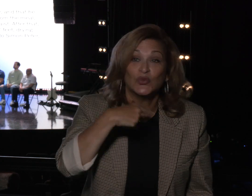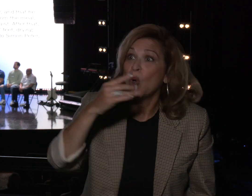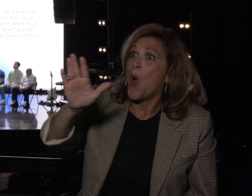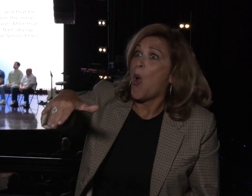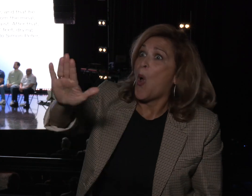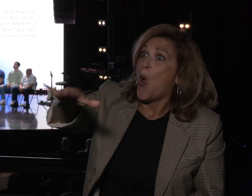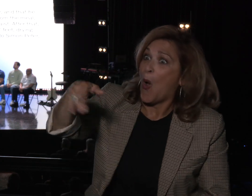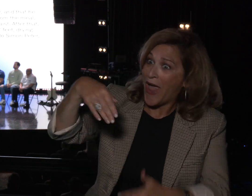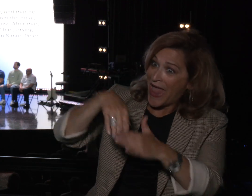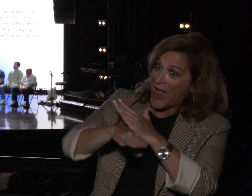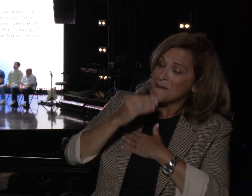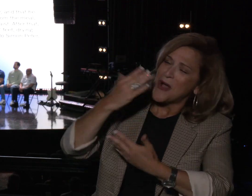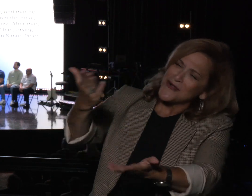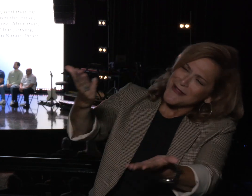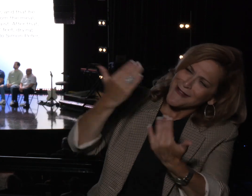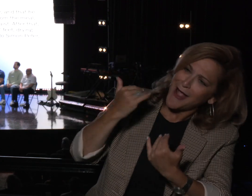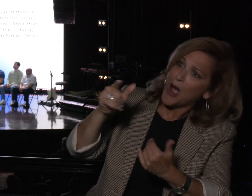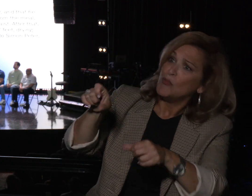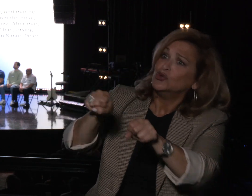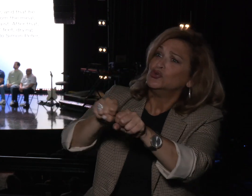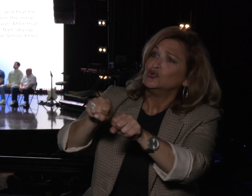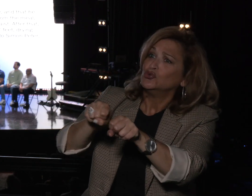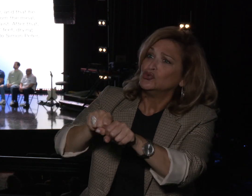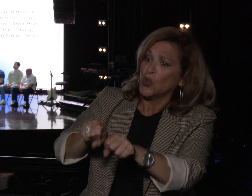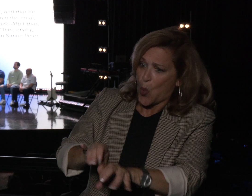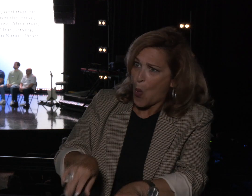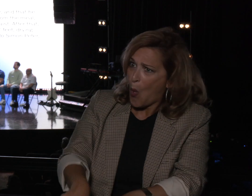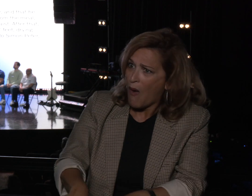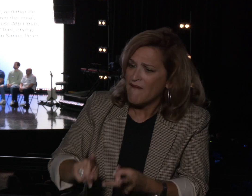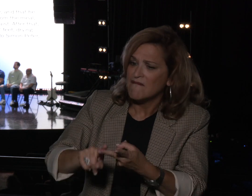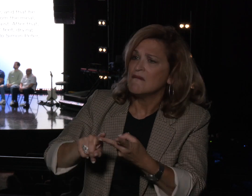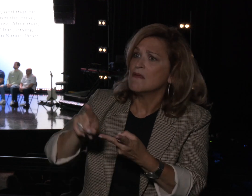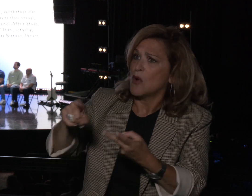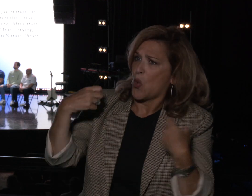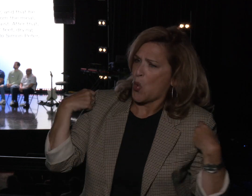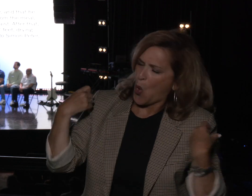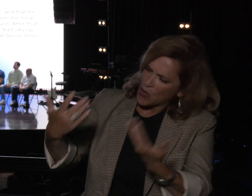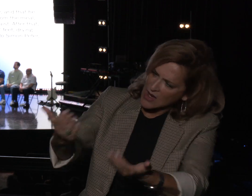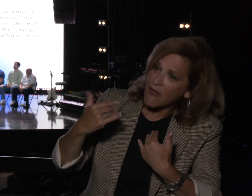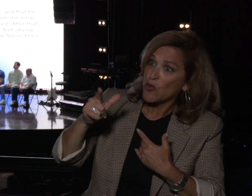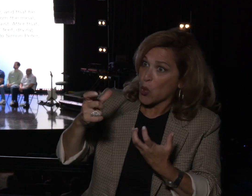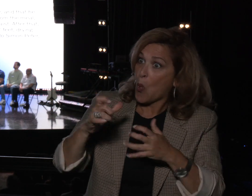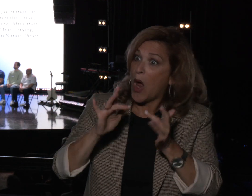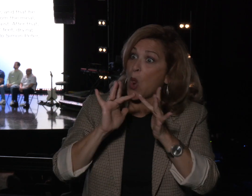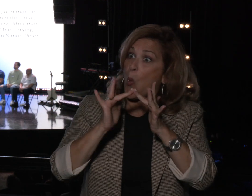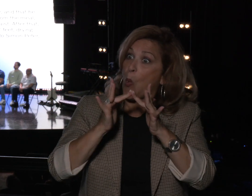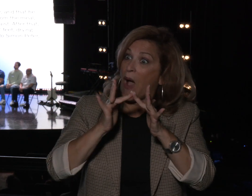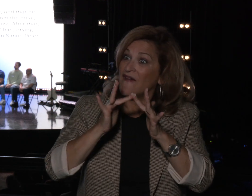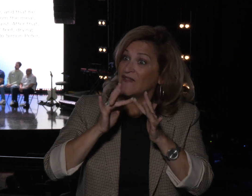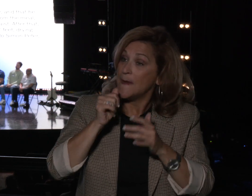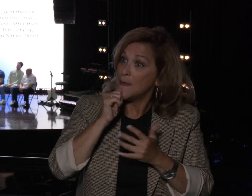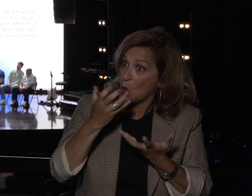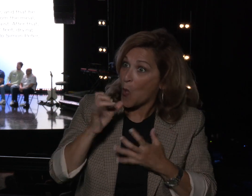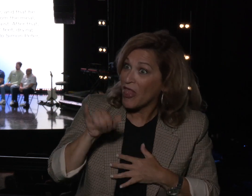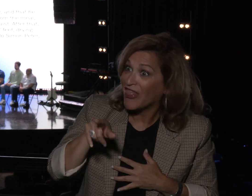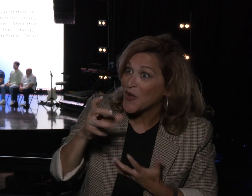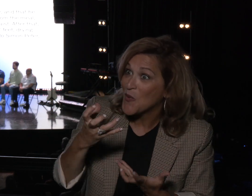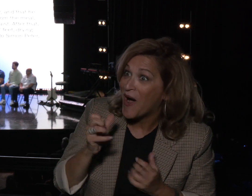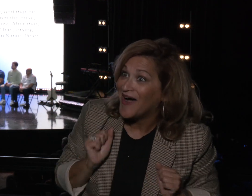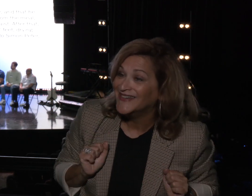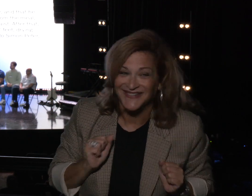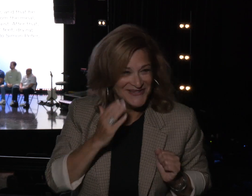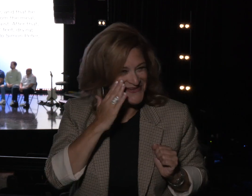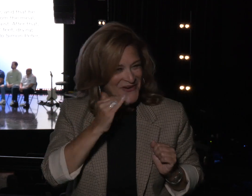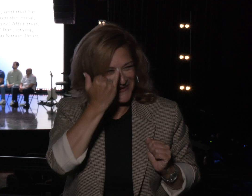Can you want to take off your shoes? Do you want the Wi-Fi password? That's what we would say today, right? If someone was to come to our house.